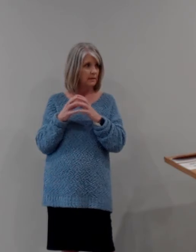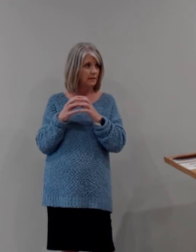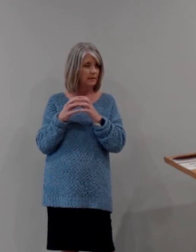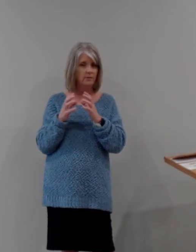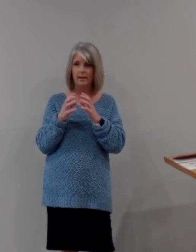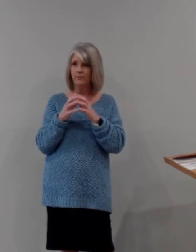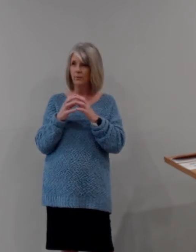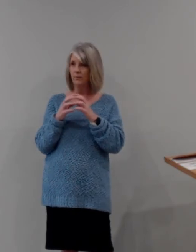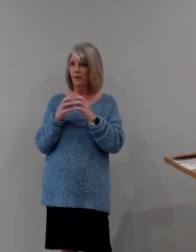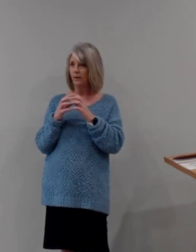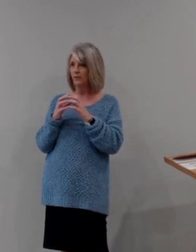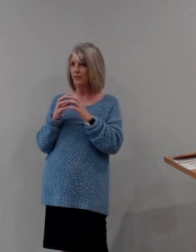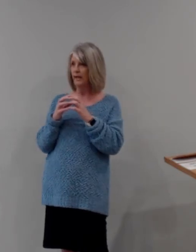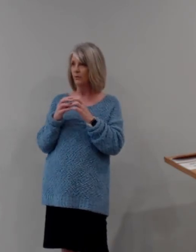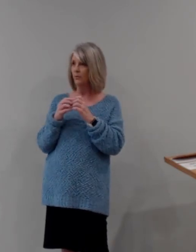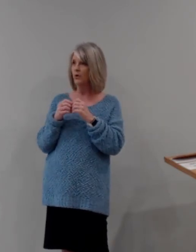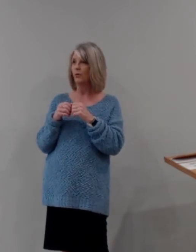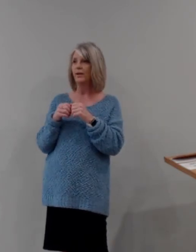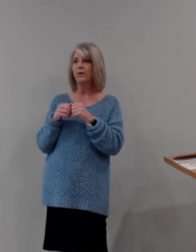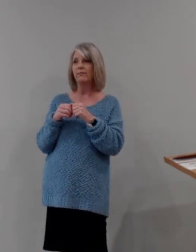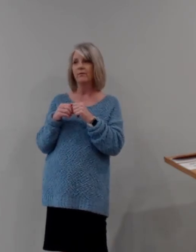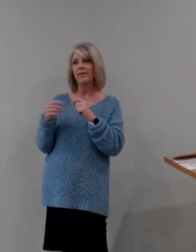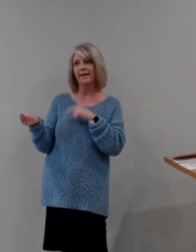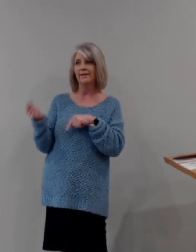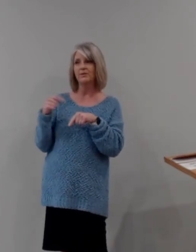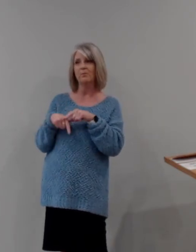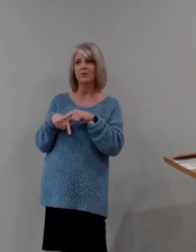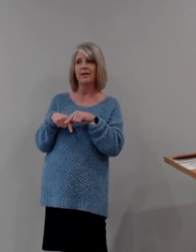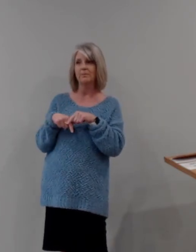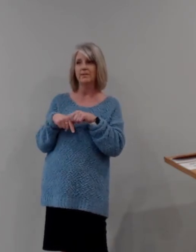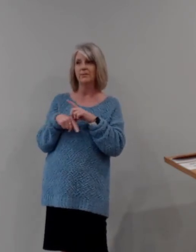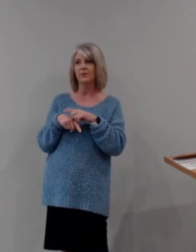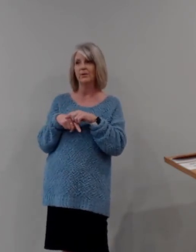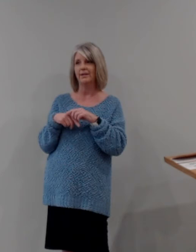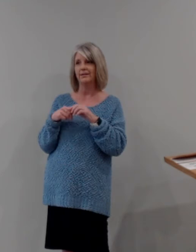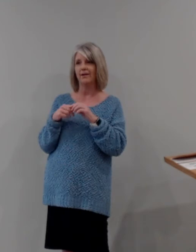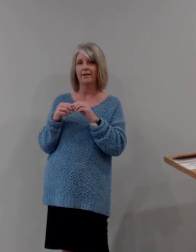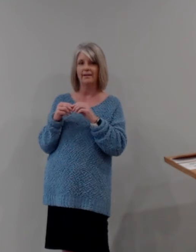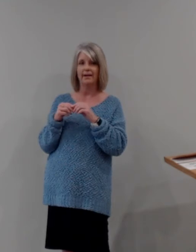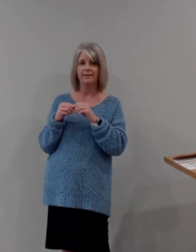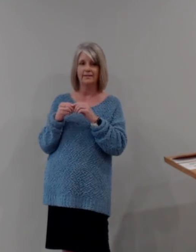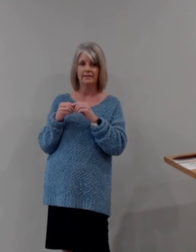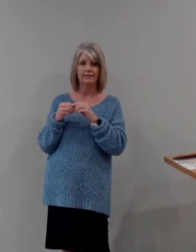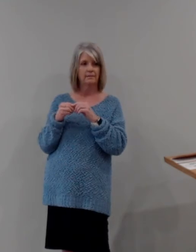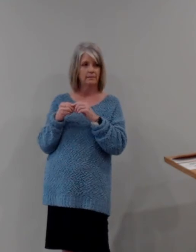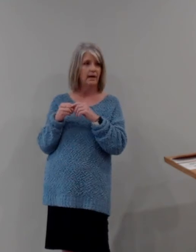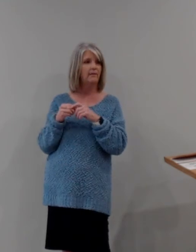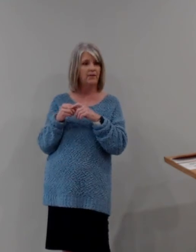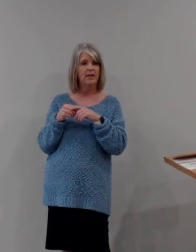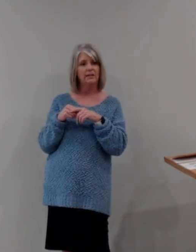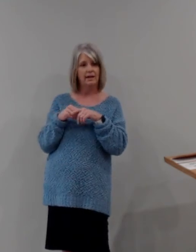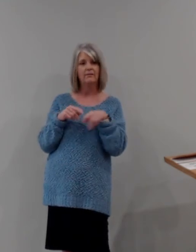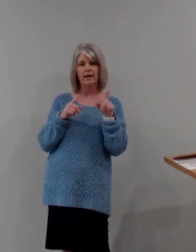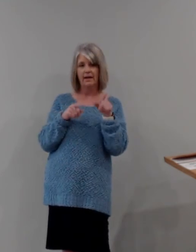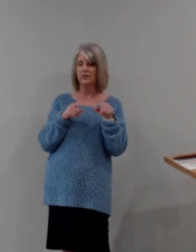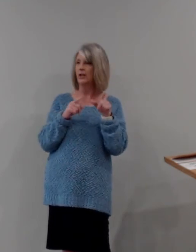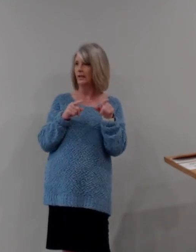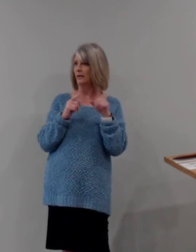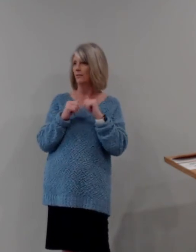Is everybody pretty well understanding? Or would you want to go over that list one more time since we're going into the holidays? I've got head shaking on the